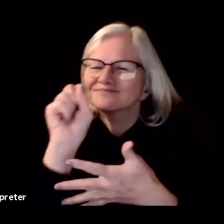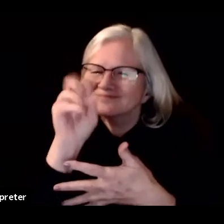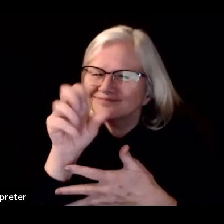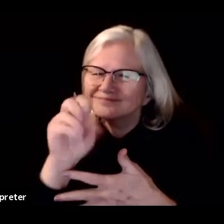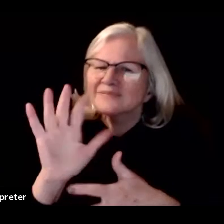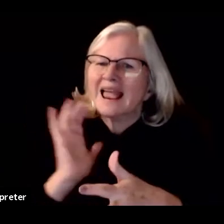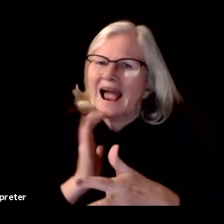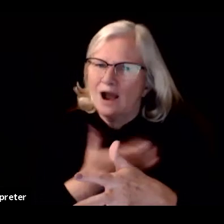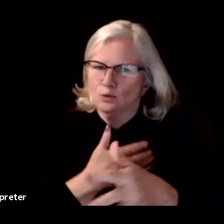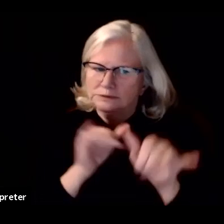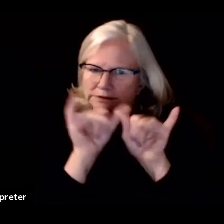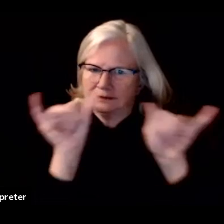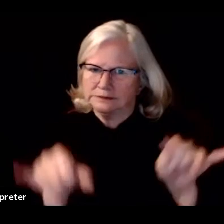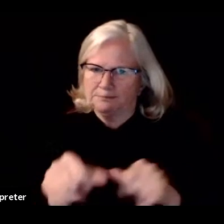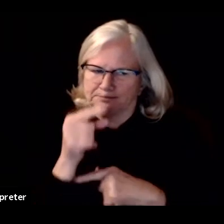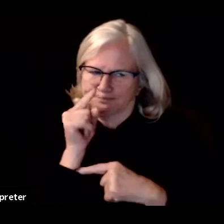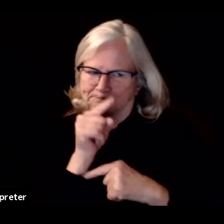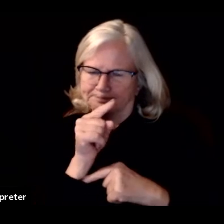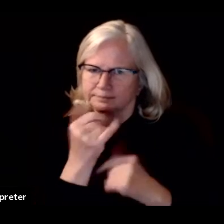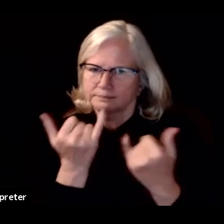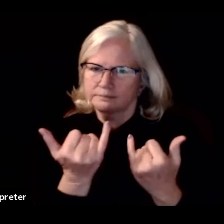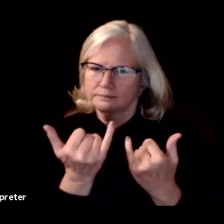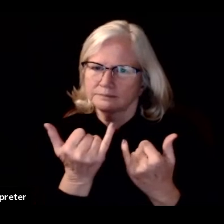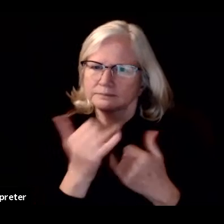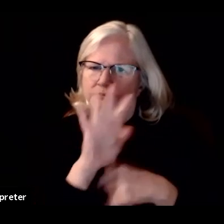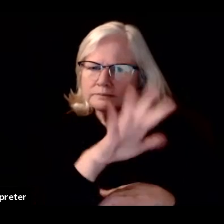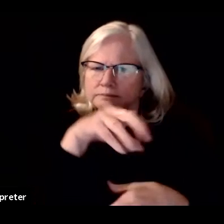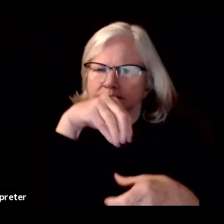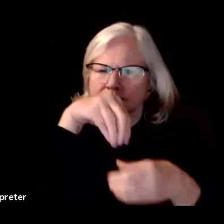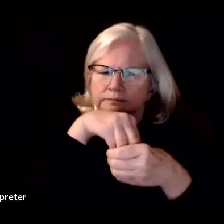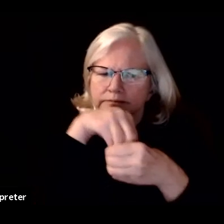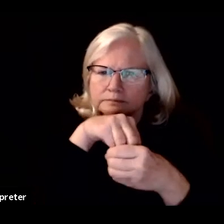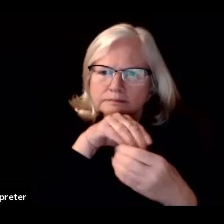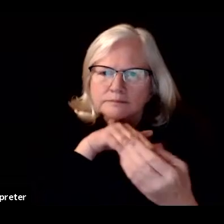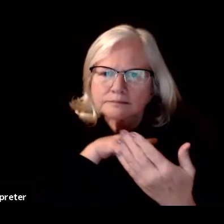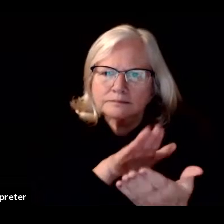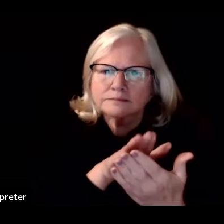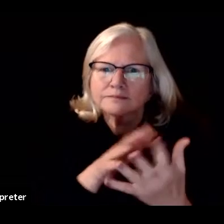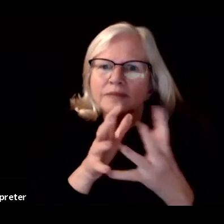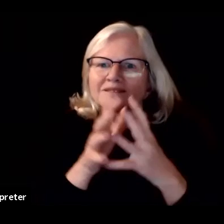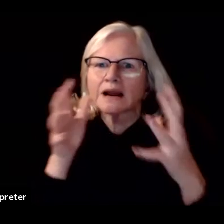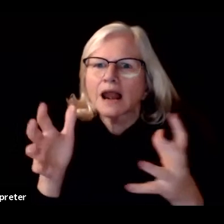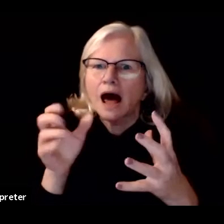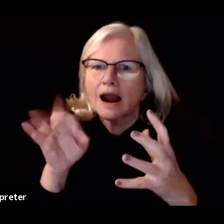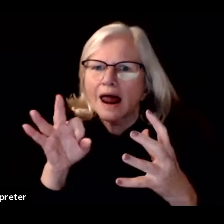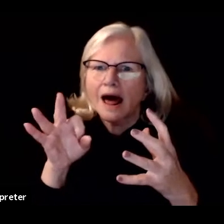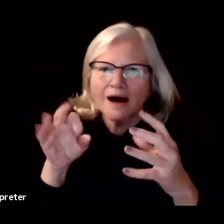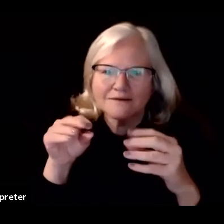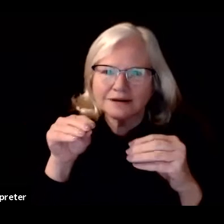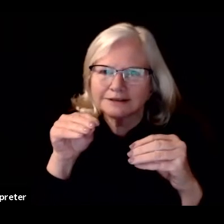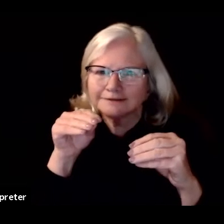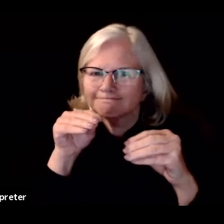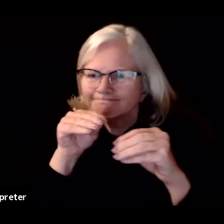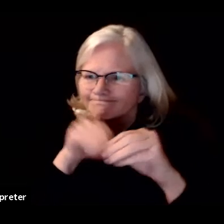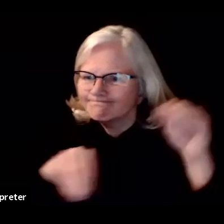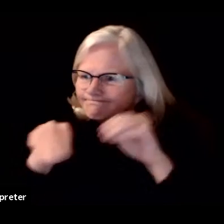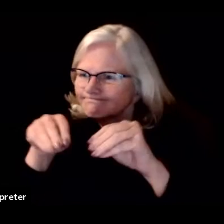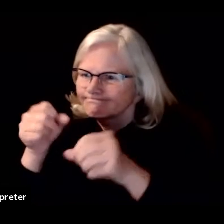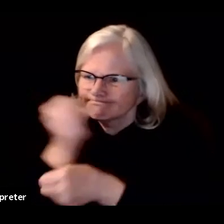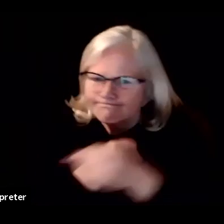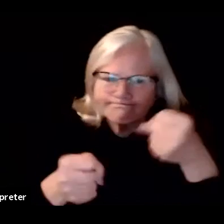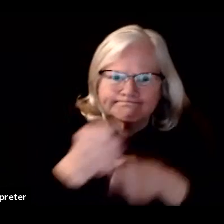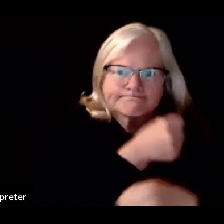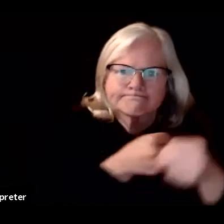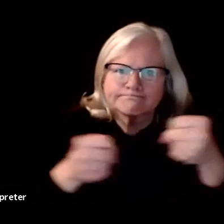internally are, a lot of movement around their facilities and around their systems, moving